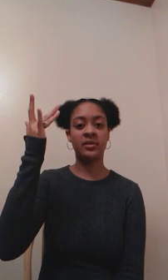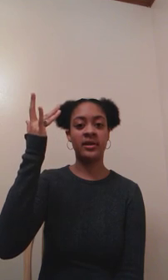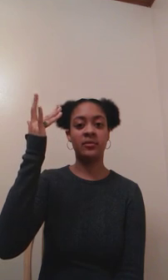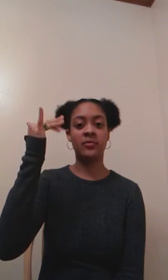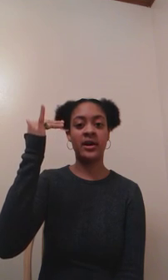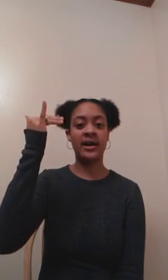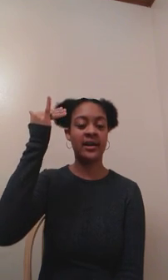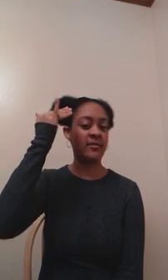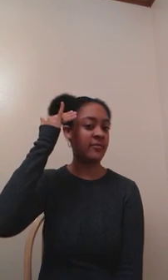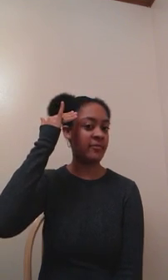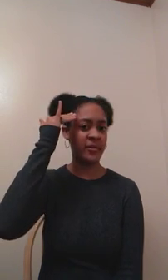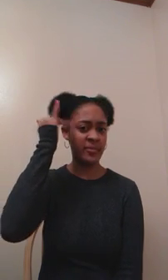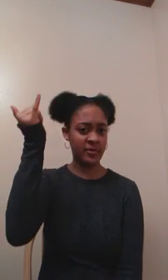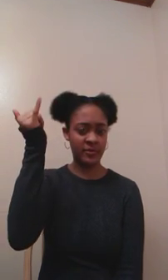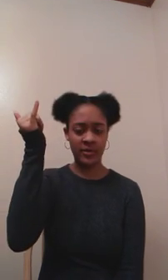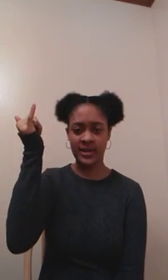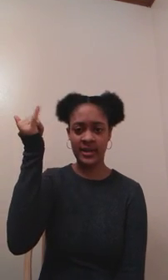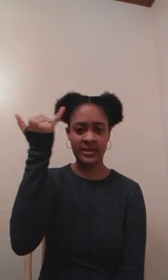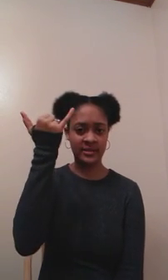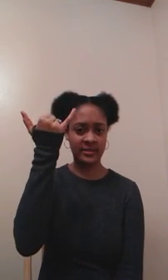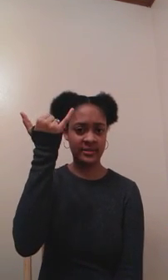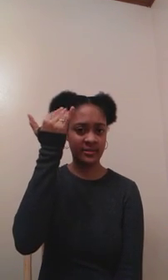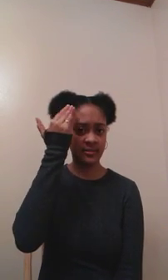letter Y from your forehead like this.